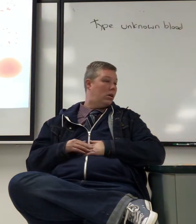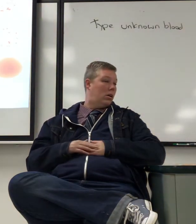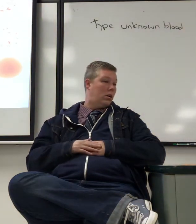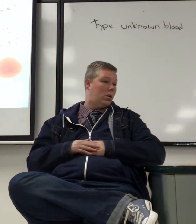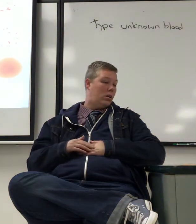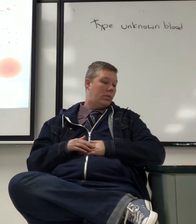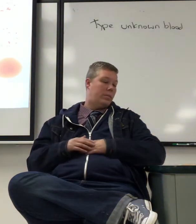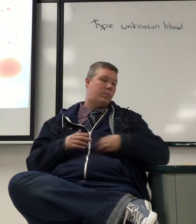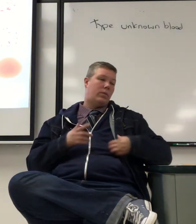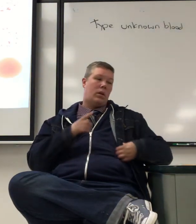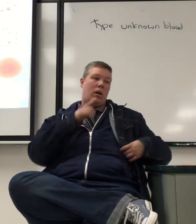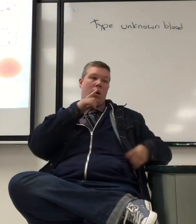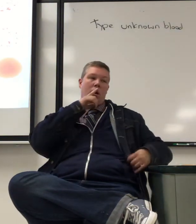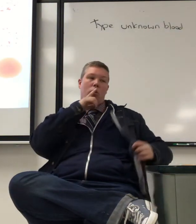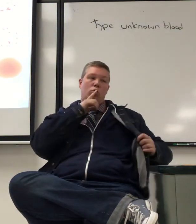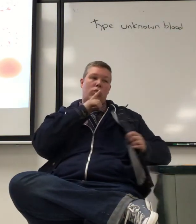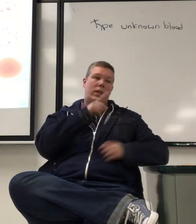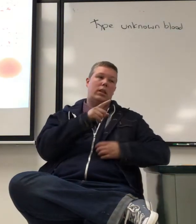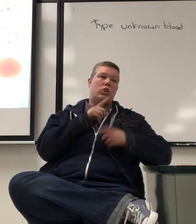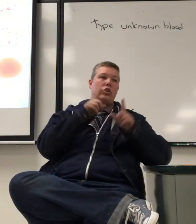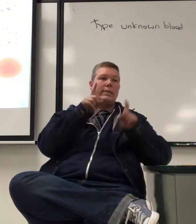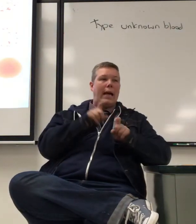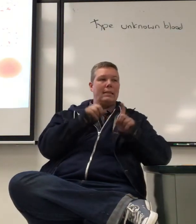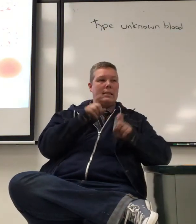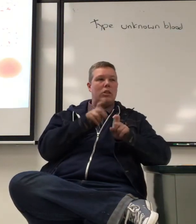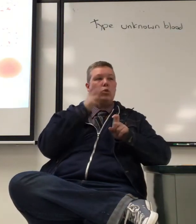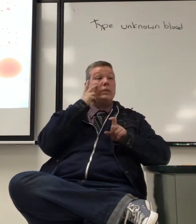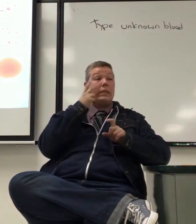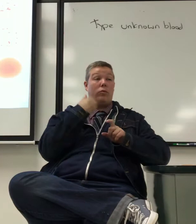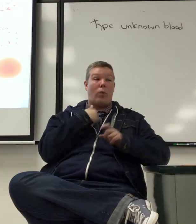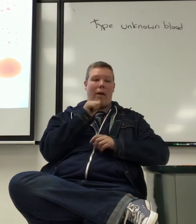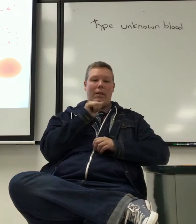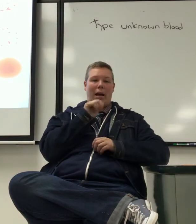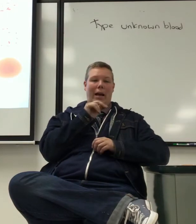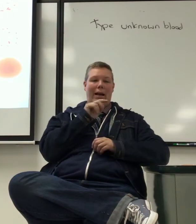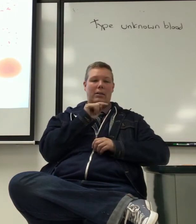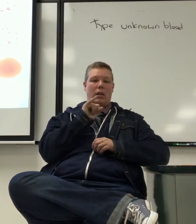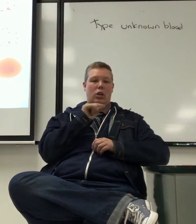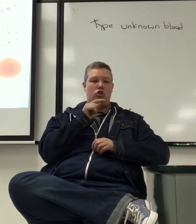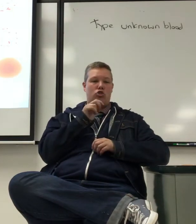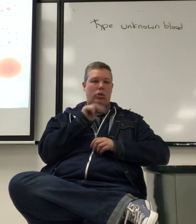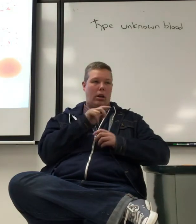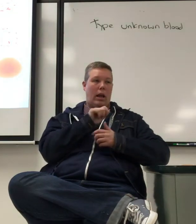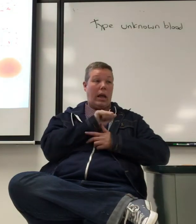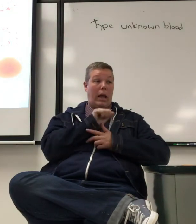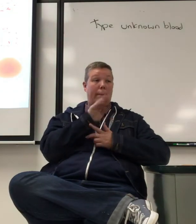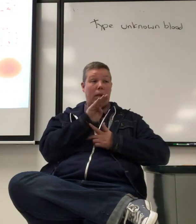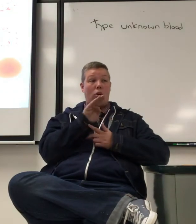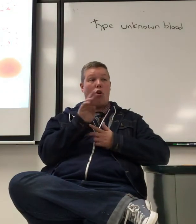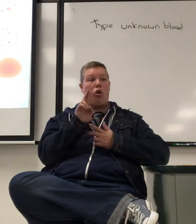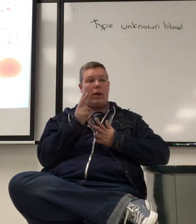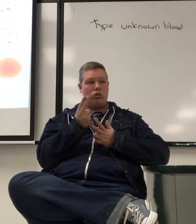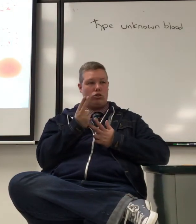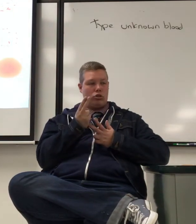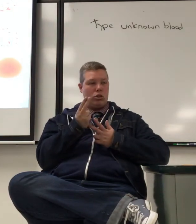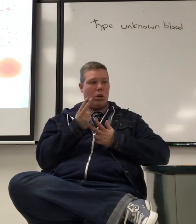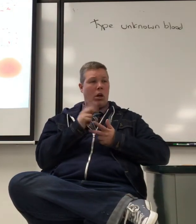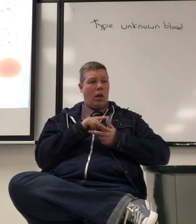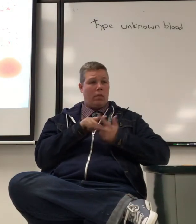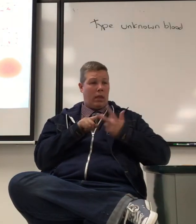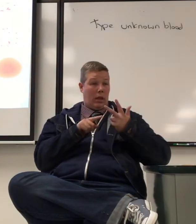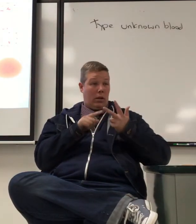What you're doing is you're testing for the presence or absence of the antigens, the A, the B, the Rh, because then you can type it,